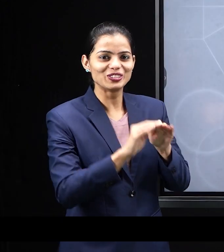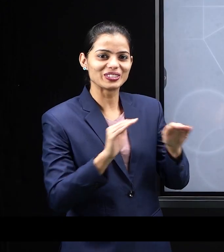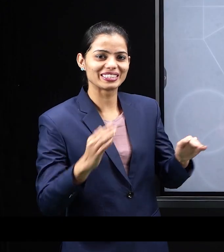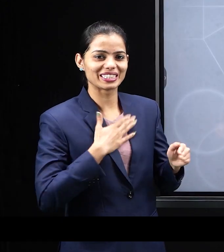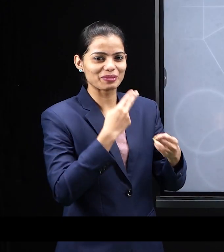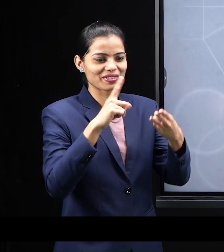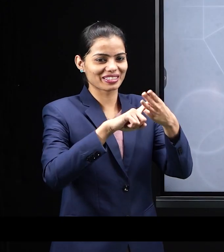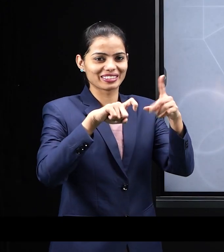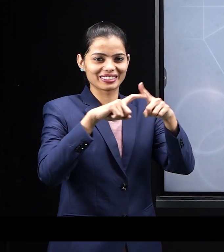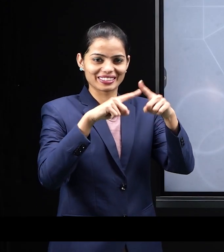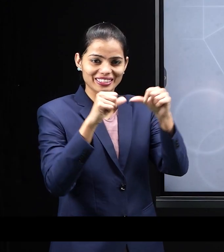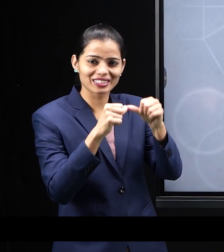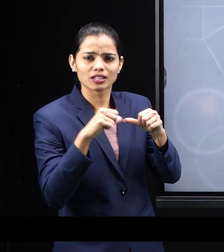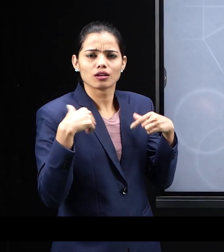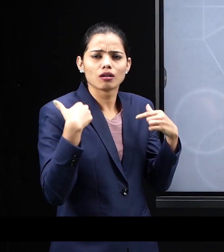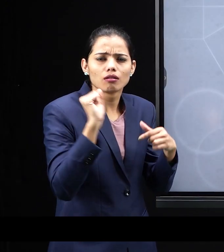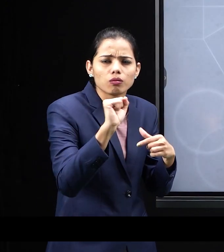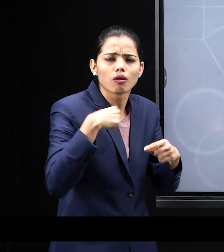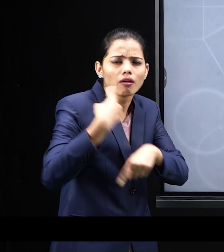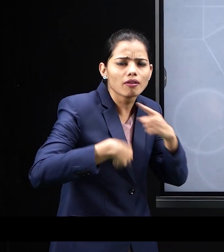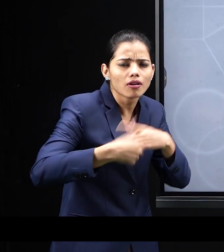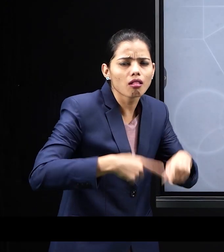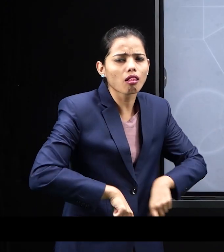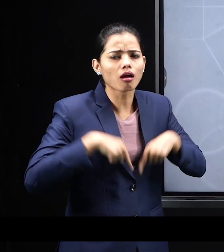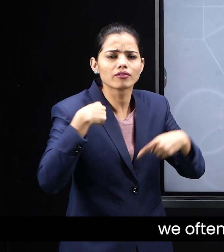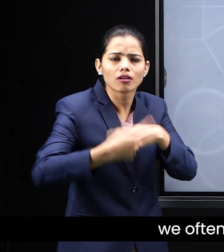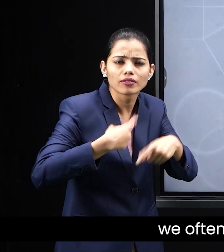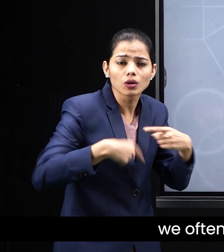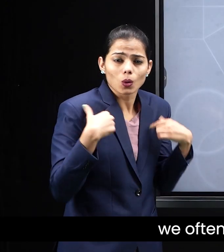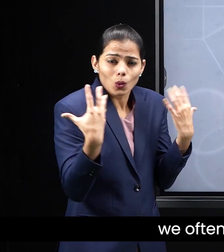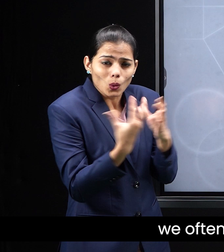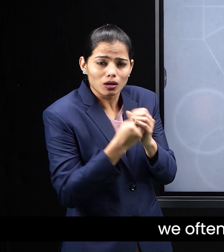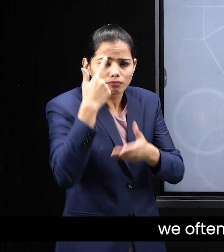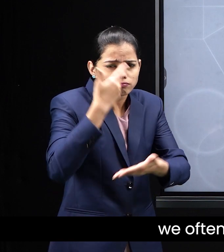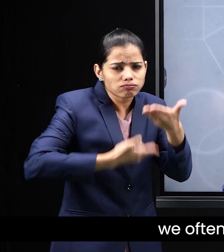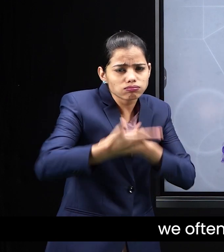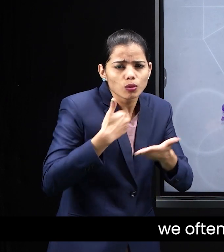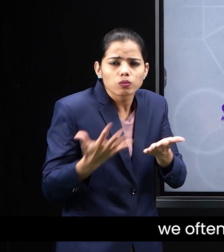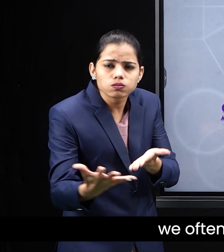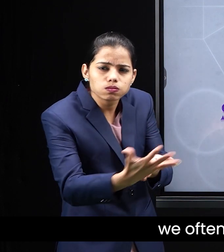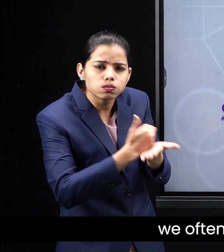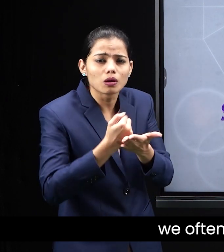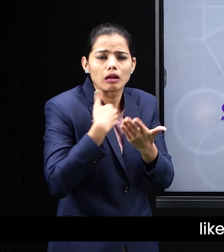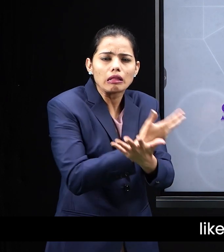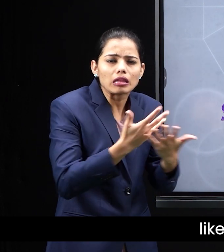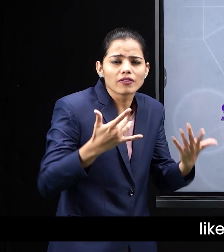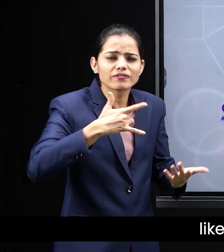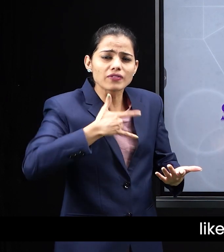Hello students, I am Ekta. In our daily life, we often deal with collections of objects like